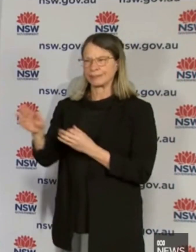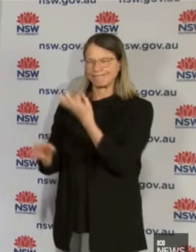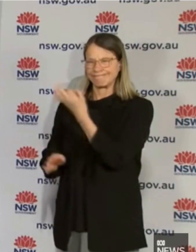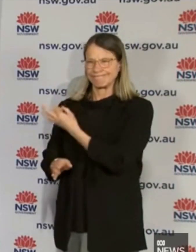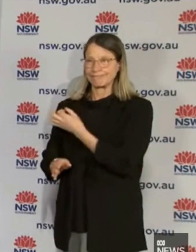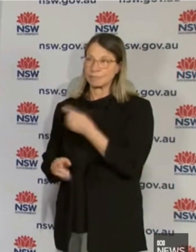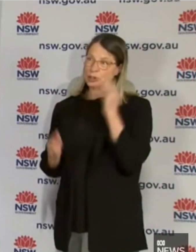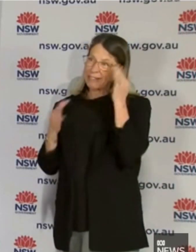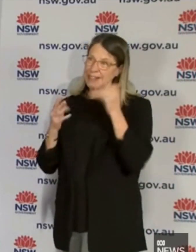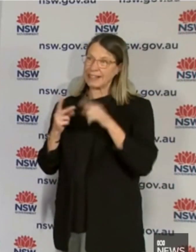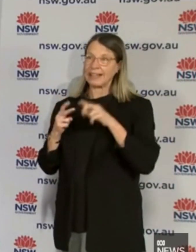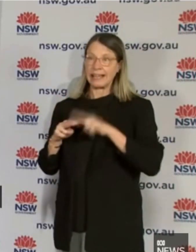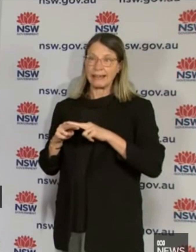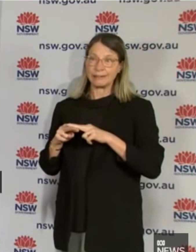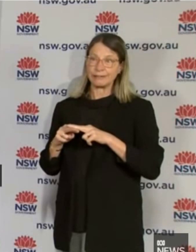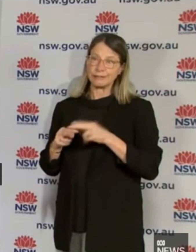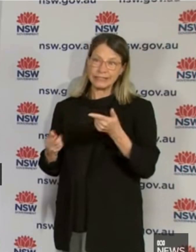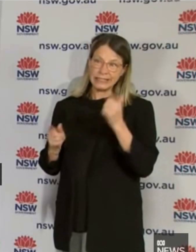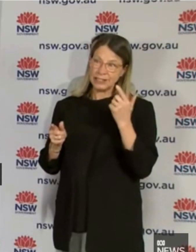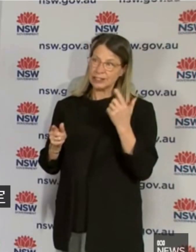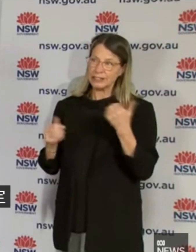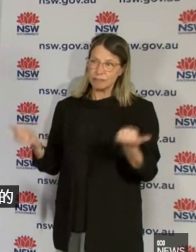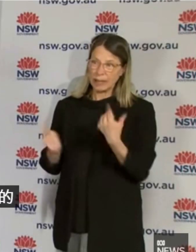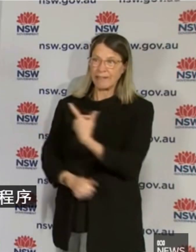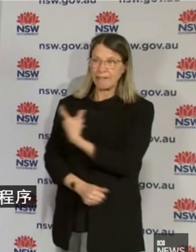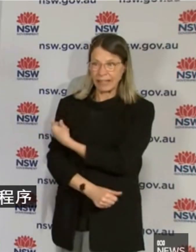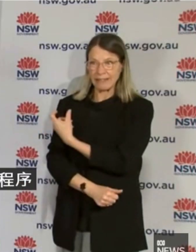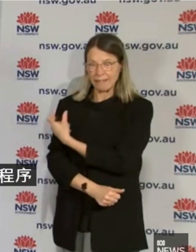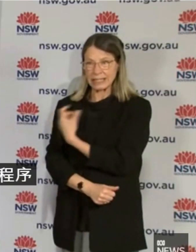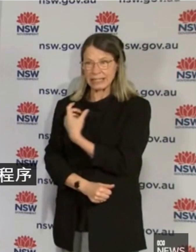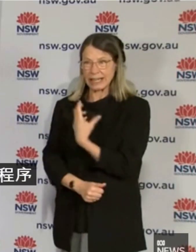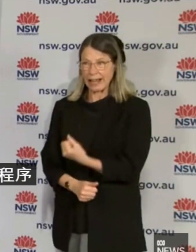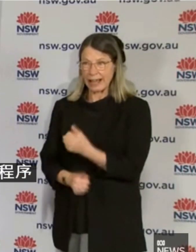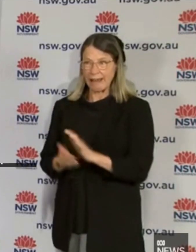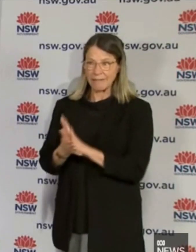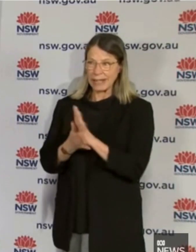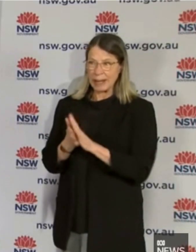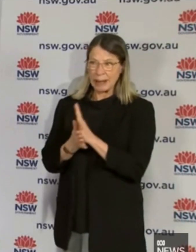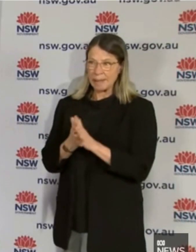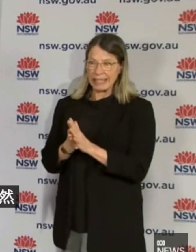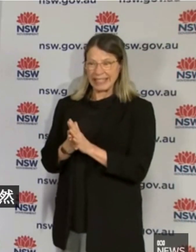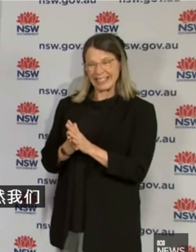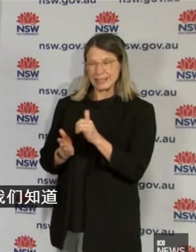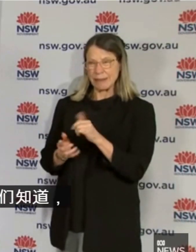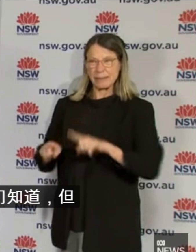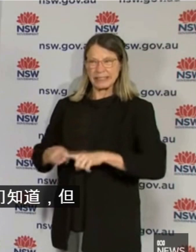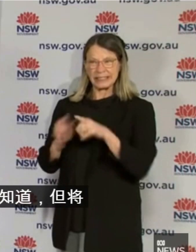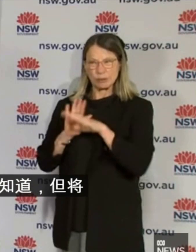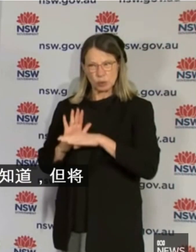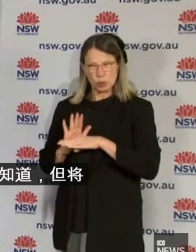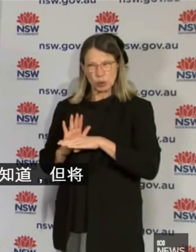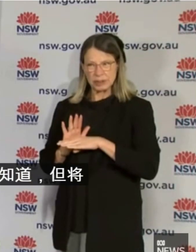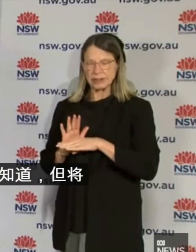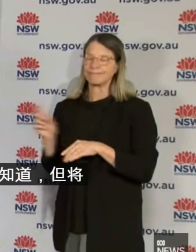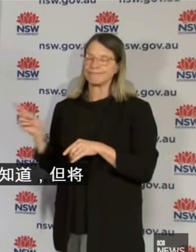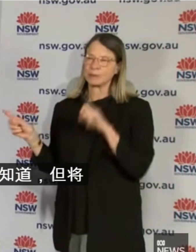vaccination rates among adults, would that change some of those procedures around isolation and lockdowns? So the details of that, will be